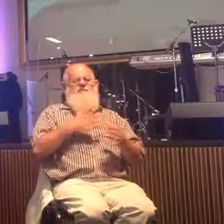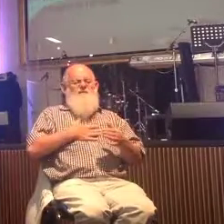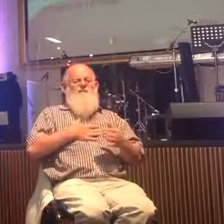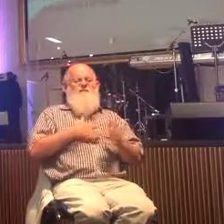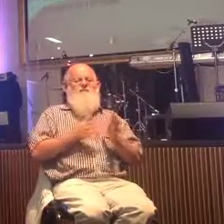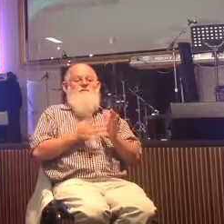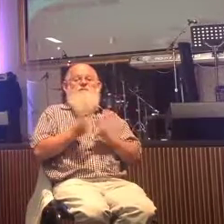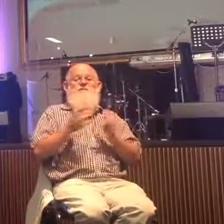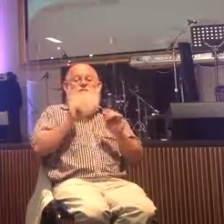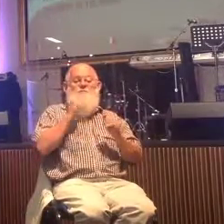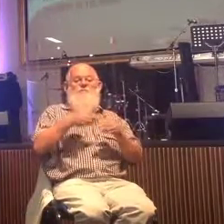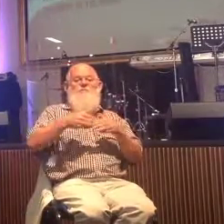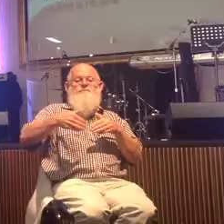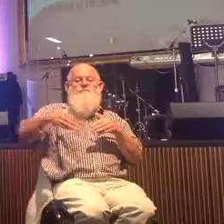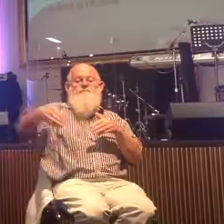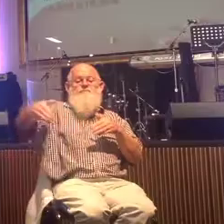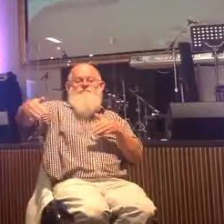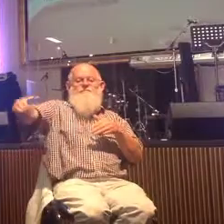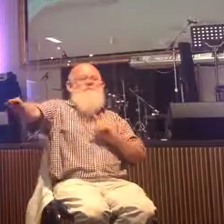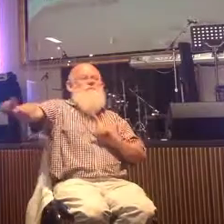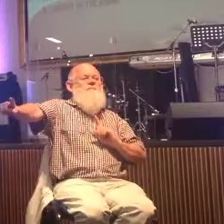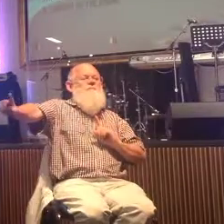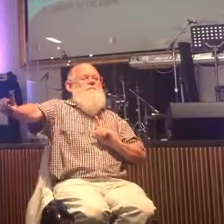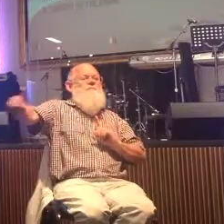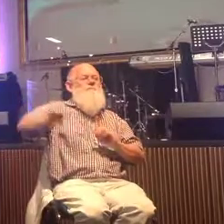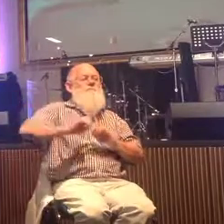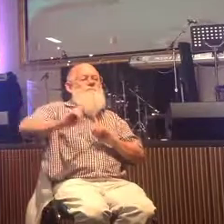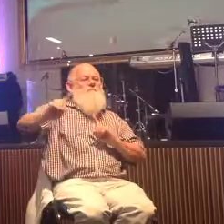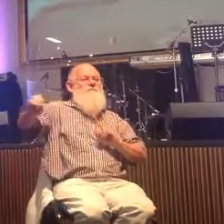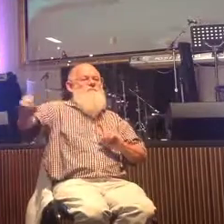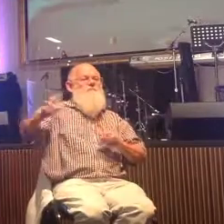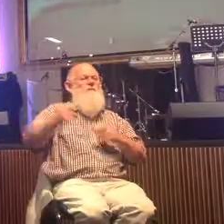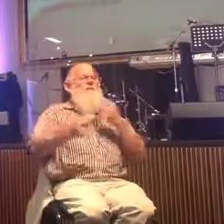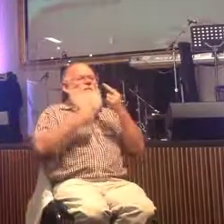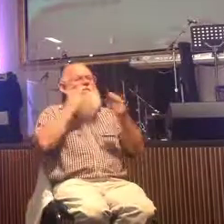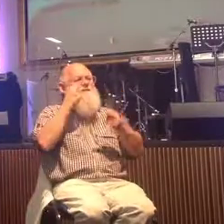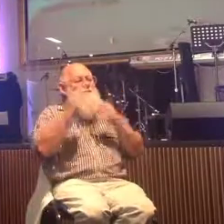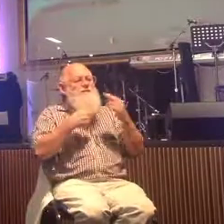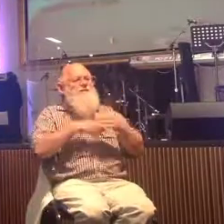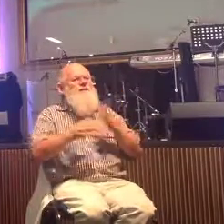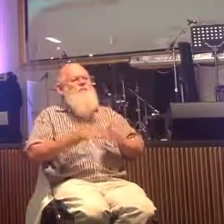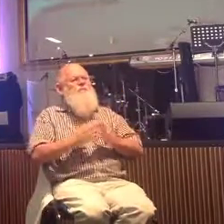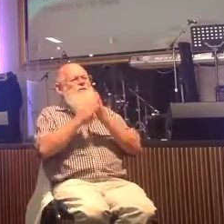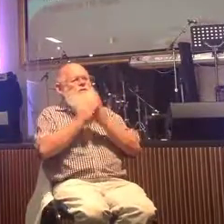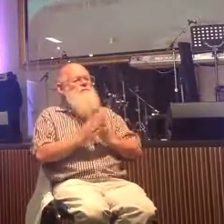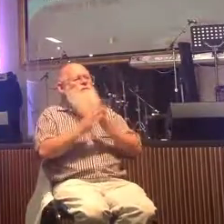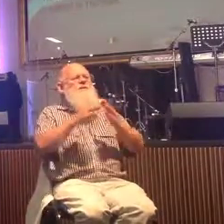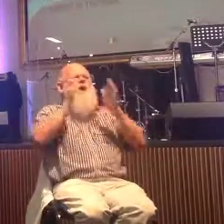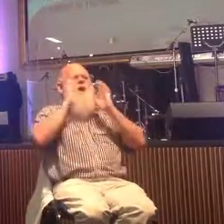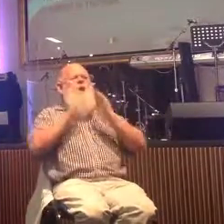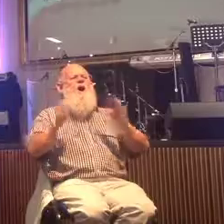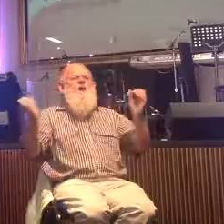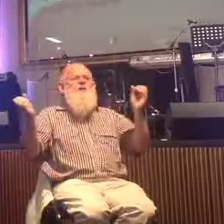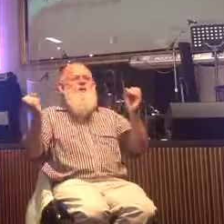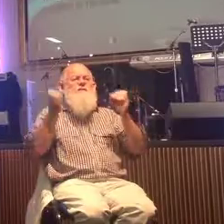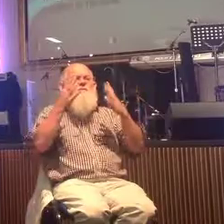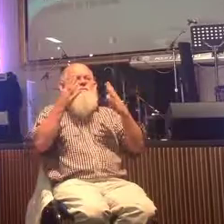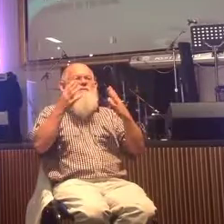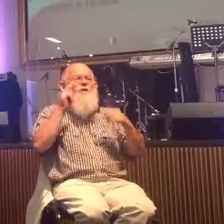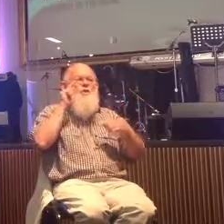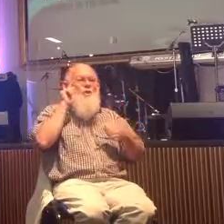will back off. I mean, that song we sung in worship was an awesome one because it was, Holy Spirit, you are welcome